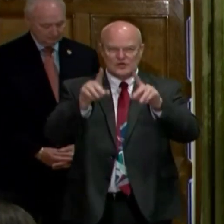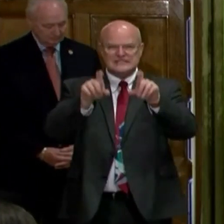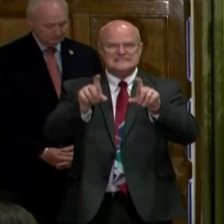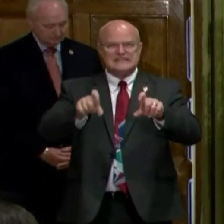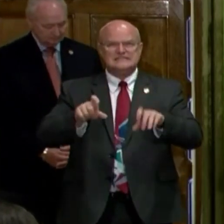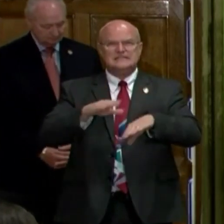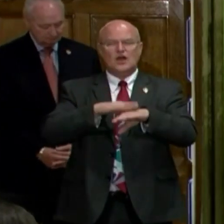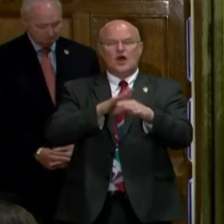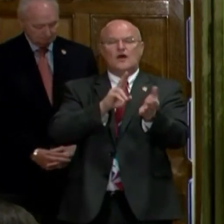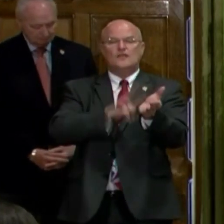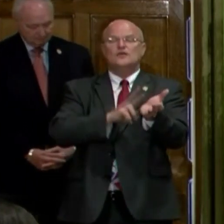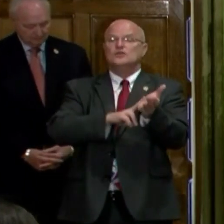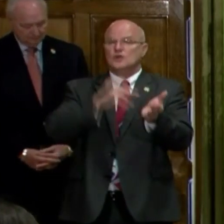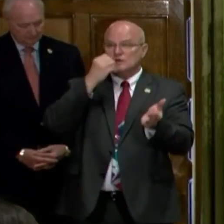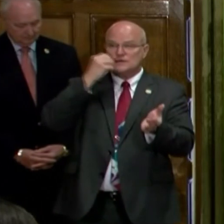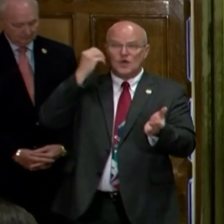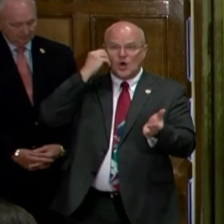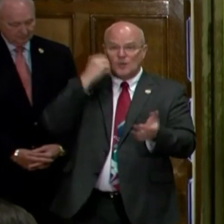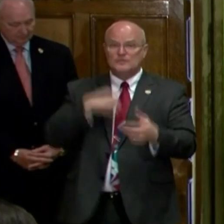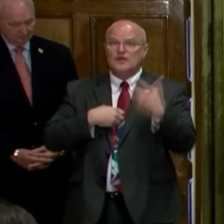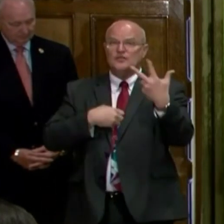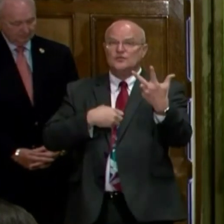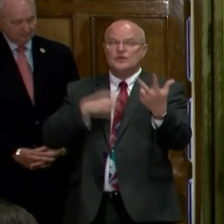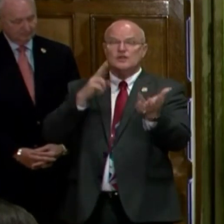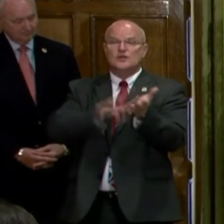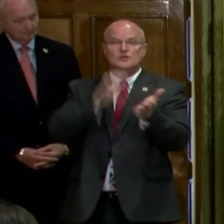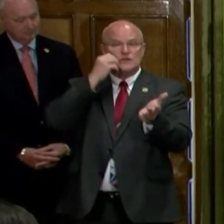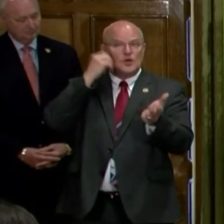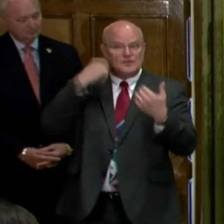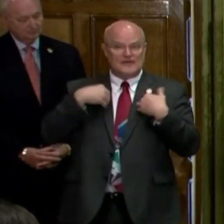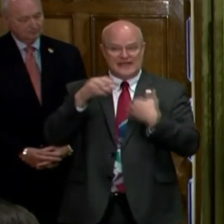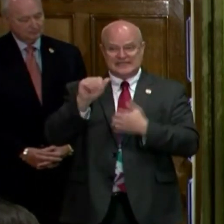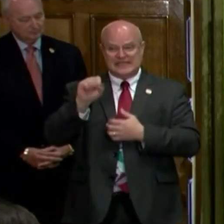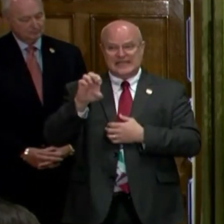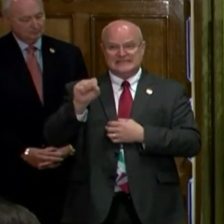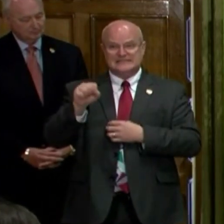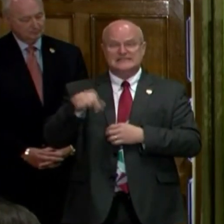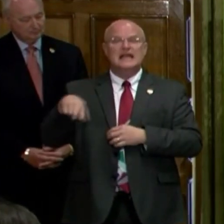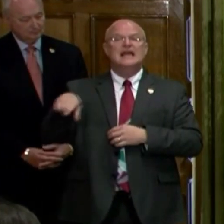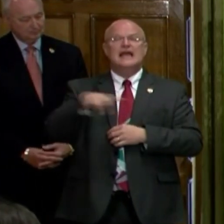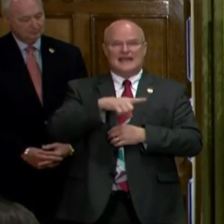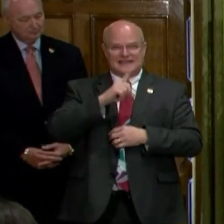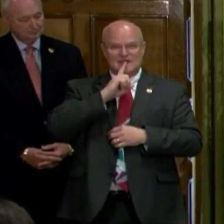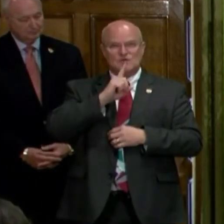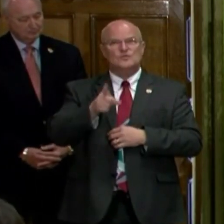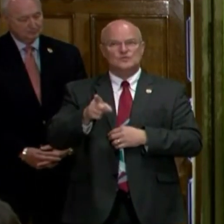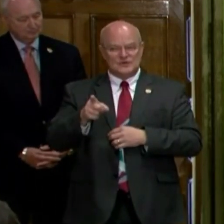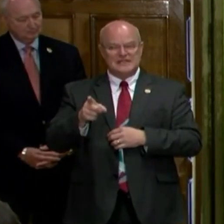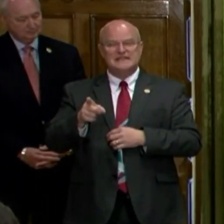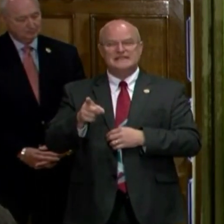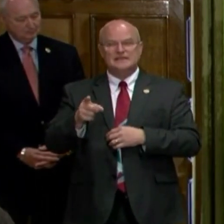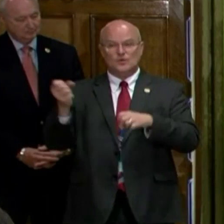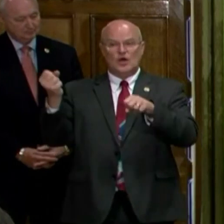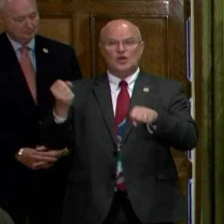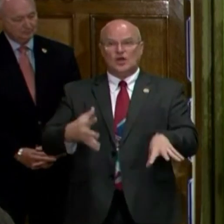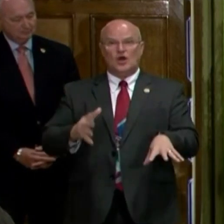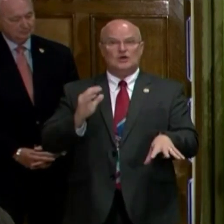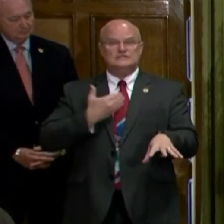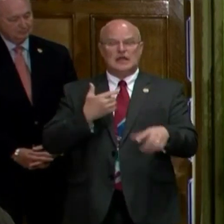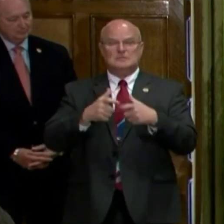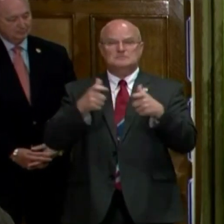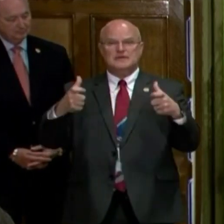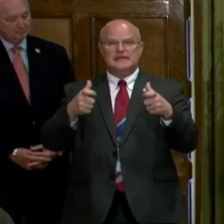testing on the nursing homes, the 3 nursing homes where we've had cases. And they were really what caused our